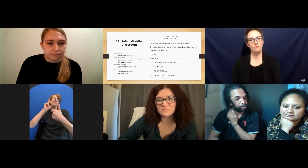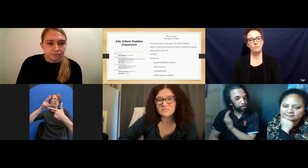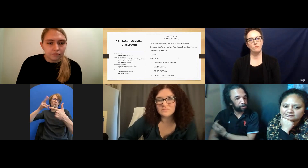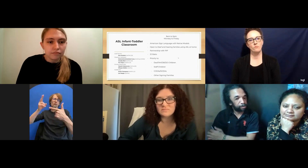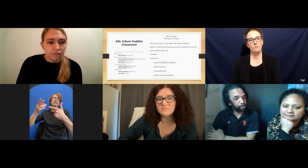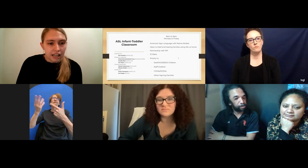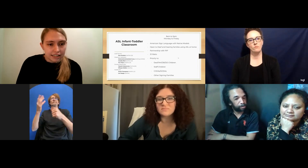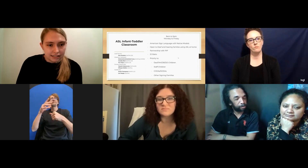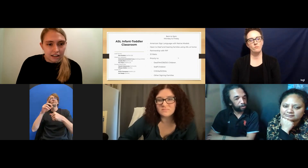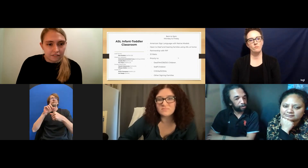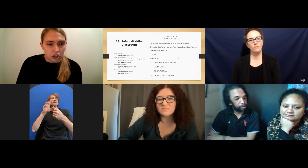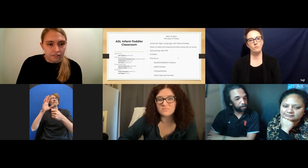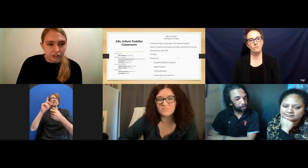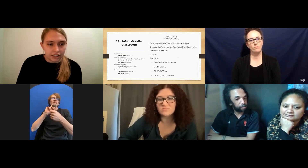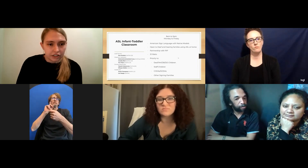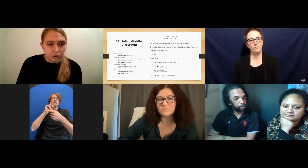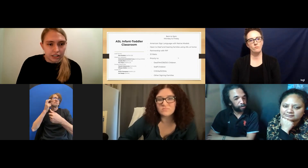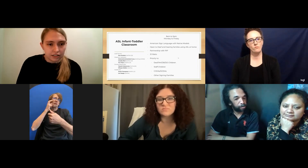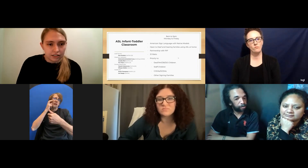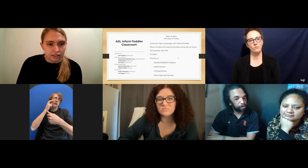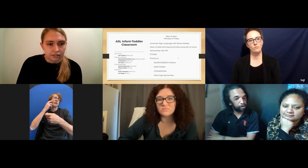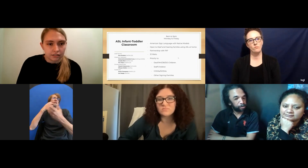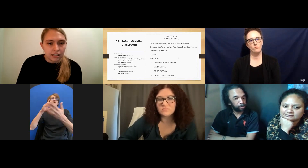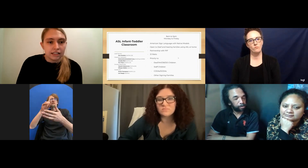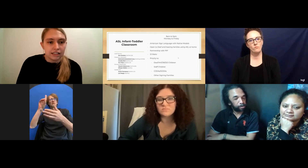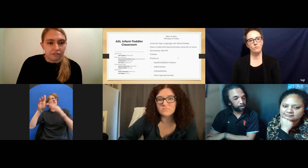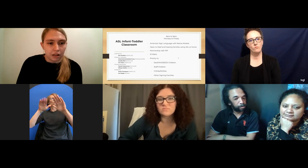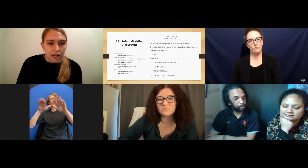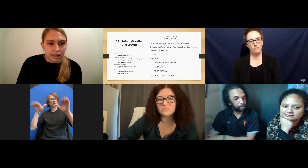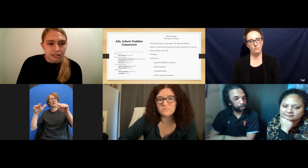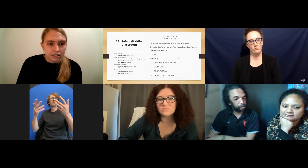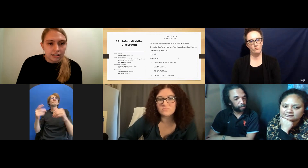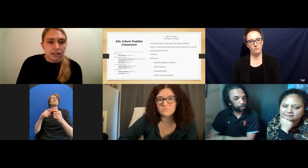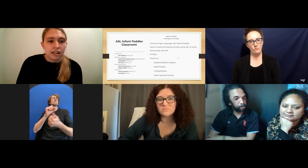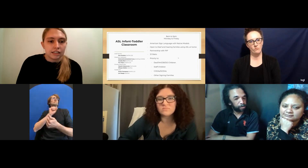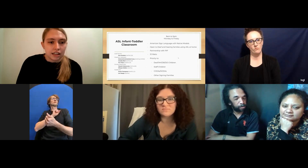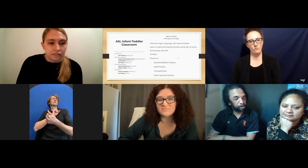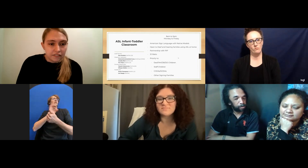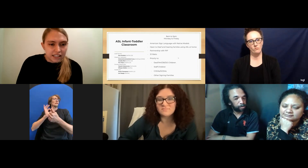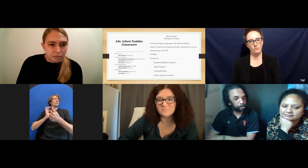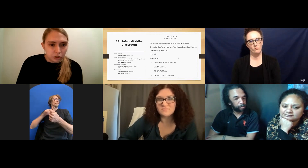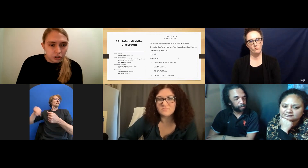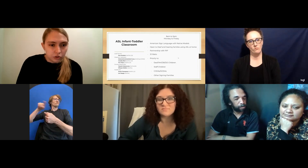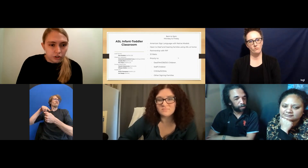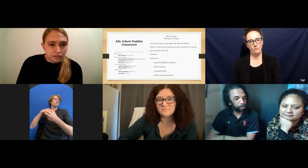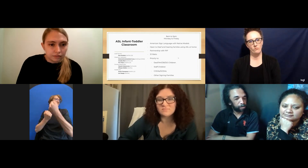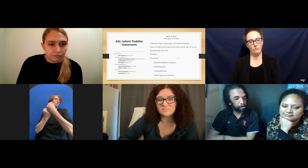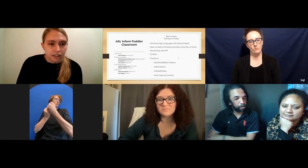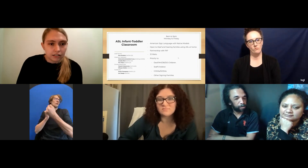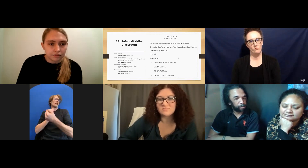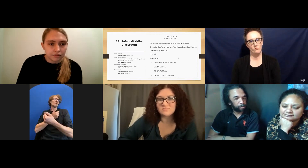really is deaf and hard of hearing students, deaf blind, deaf disabled